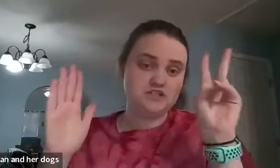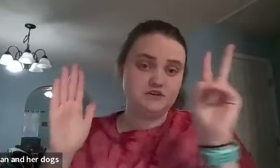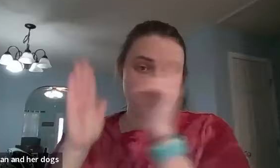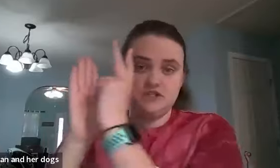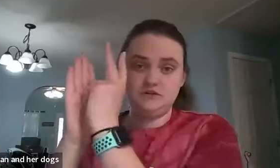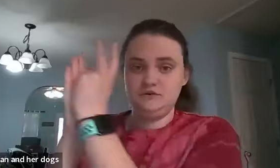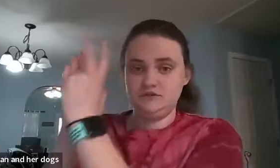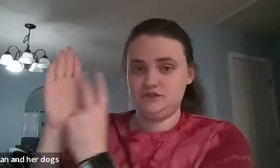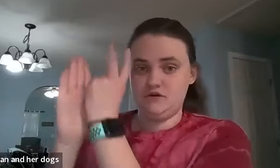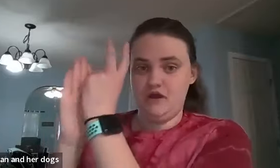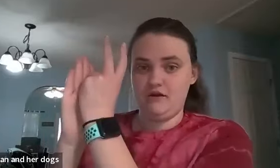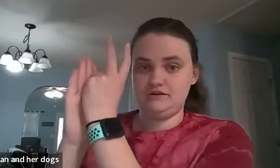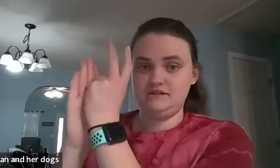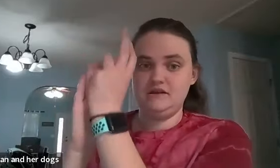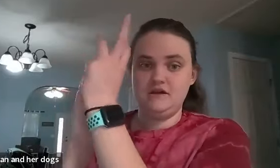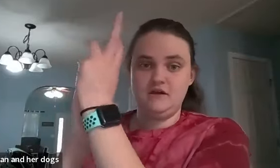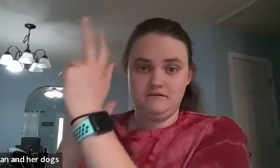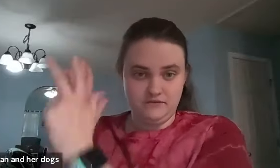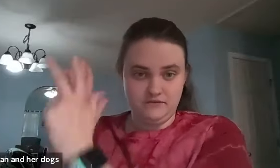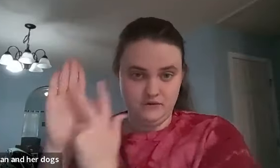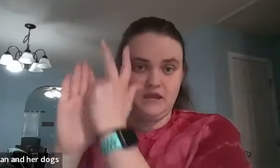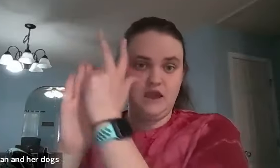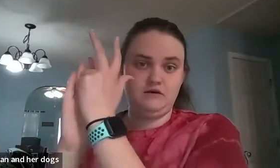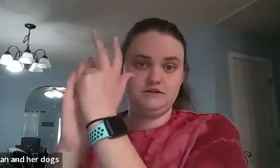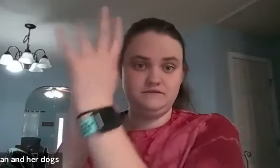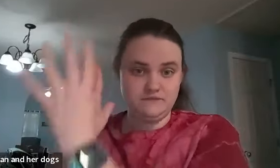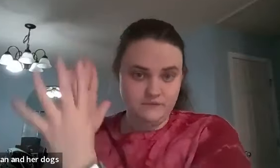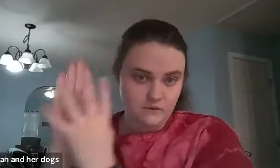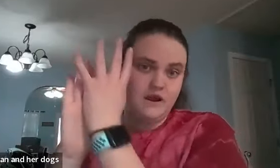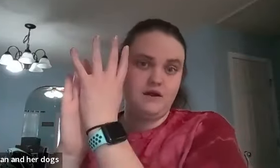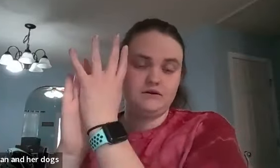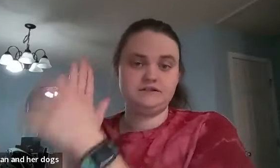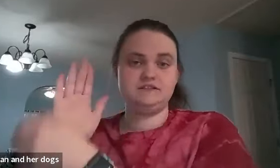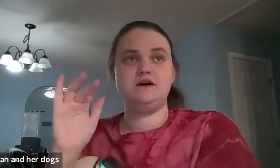the 2 hours, 3 hours, 4 hours,